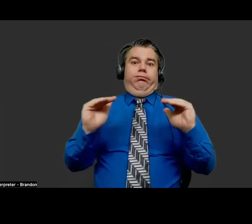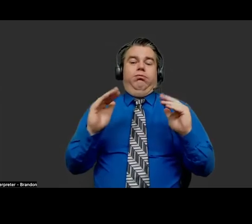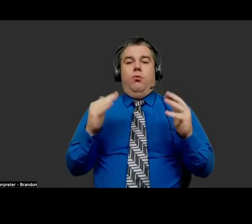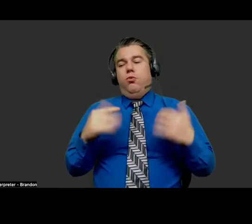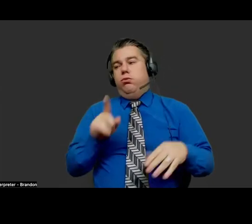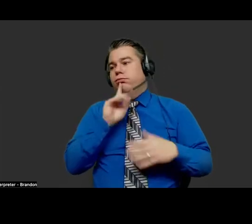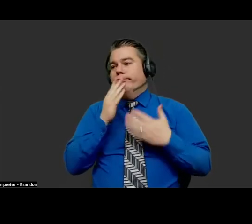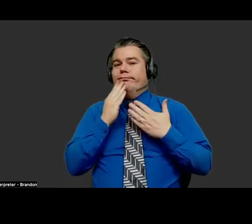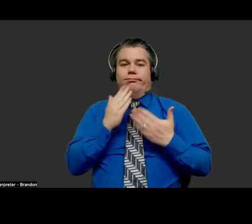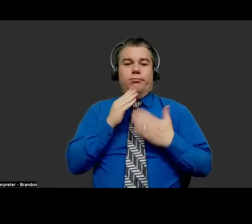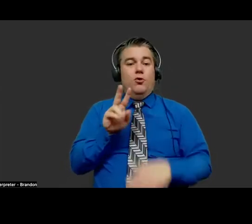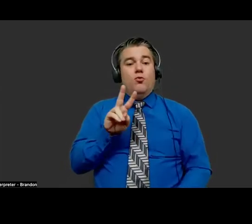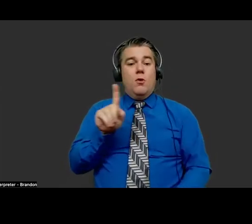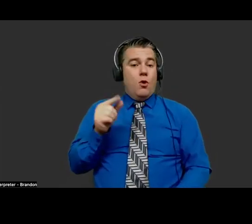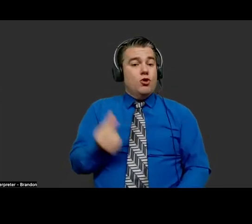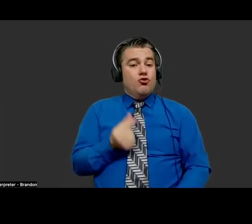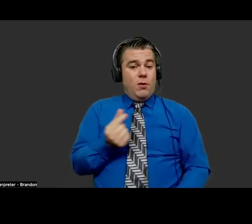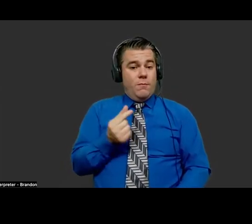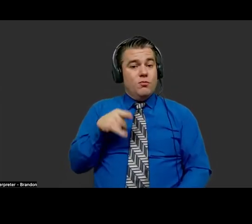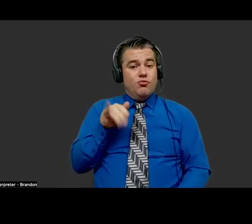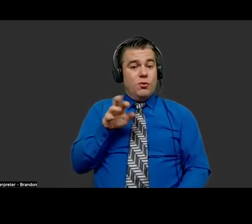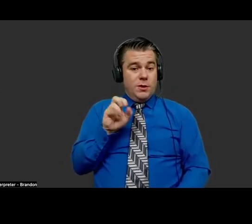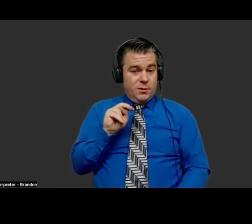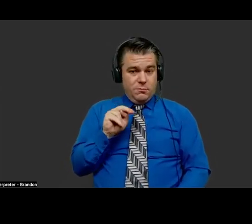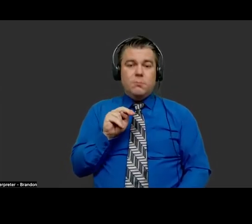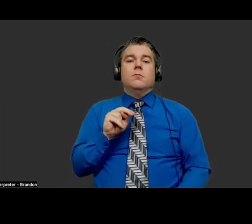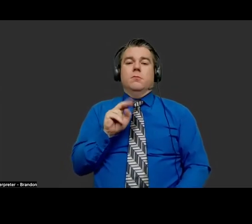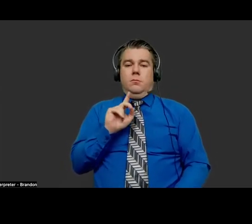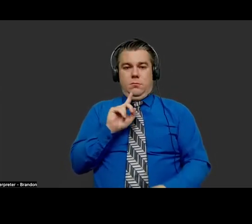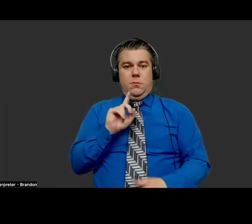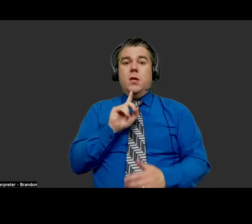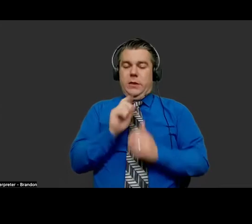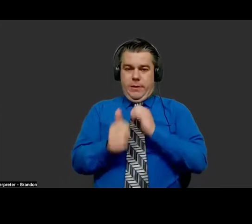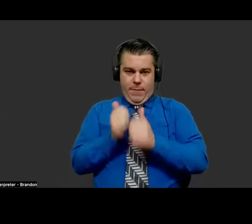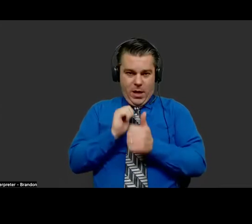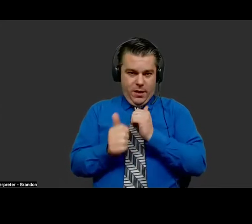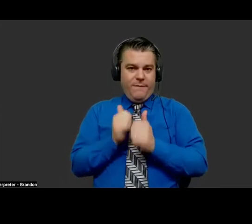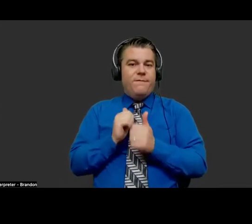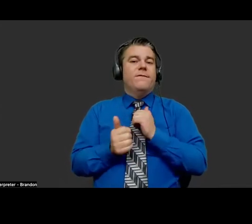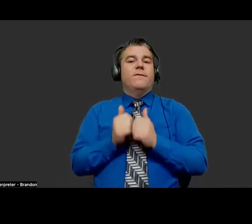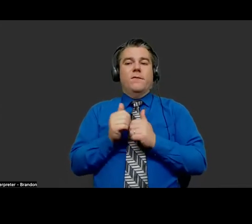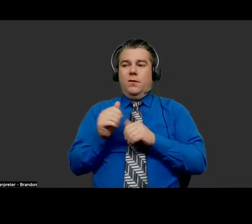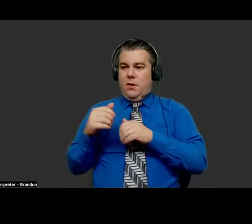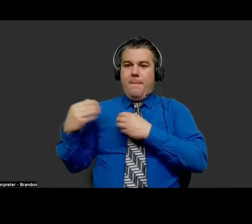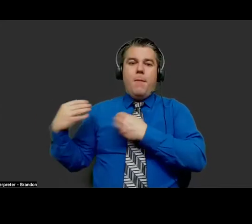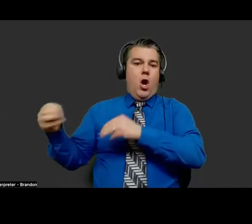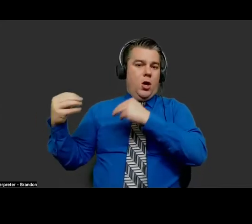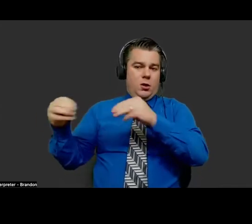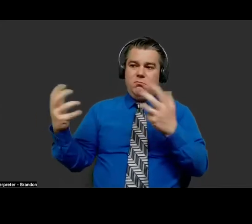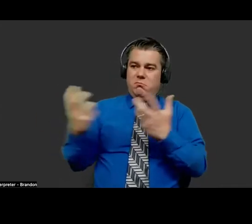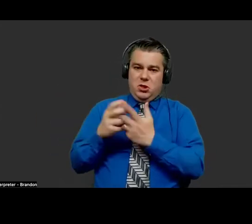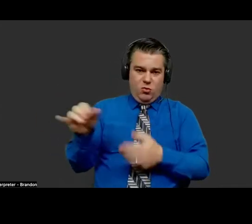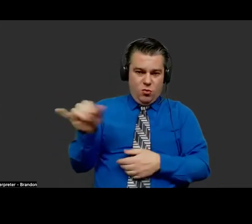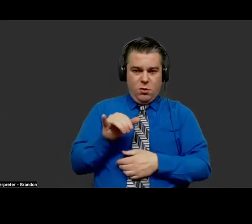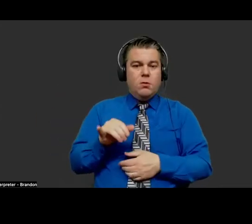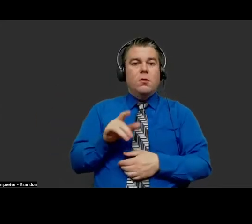that. So 21 grams of protein. This is competitive. This is what is on the market right now. This is what experts